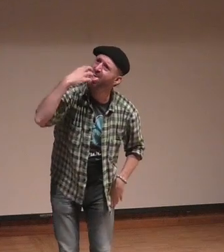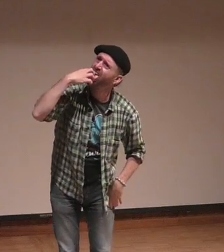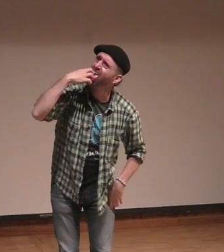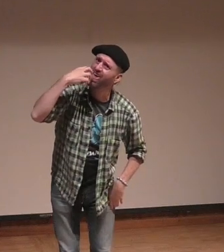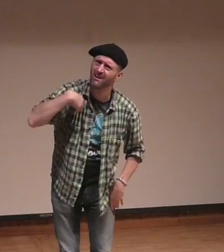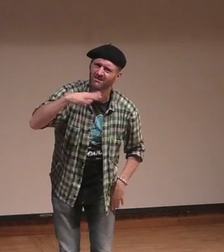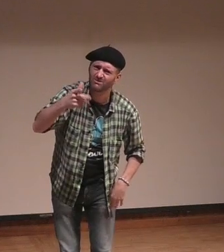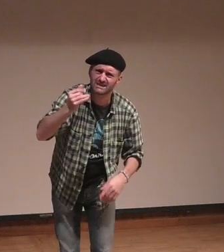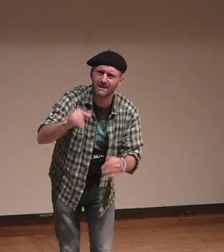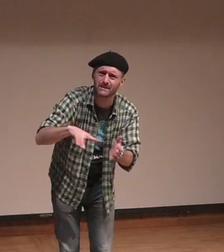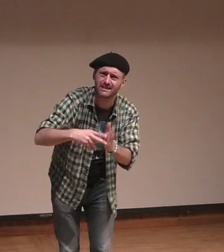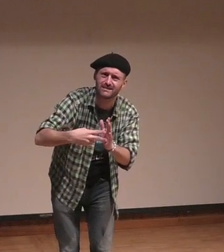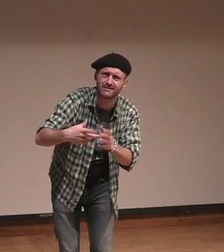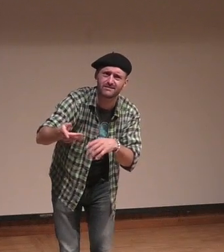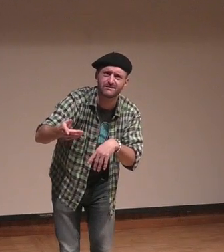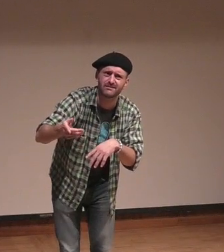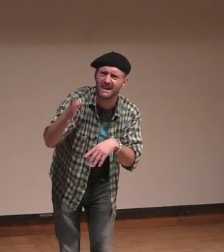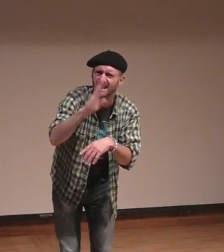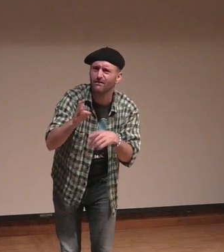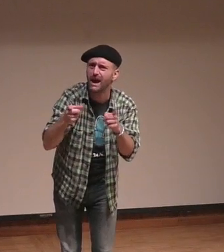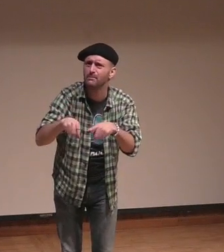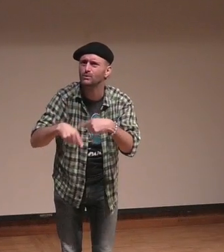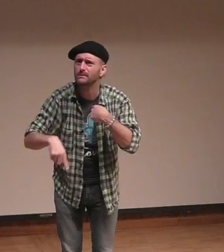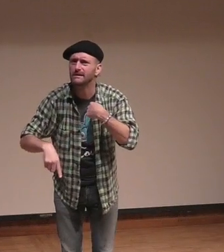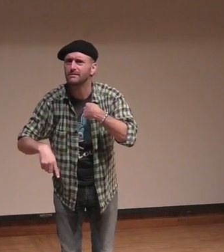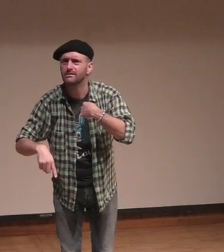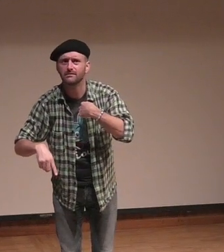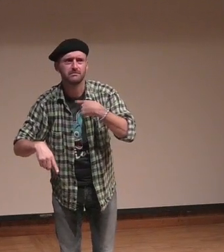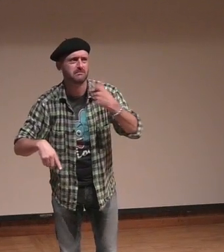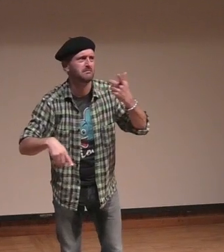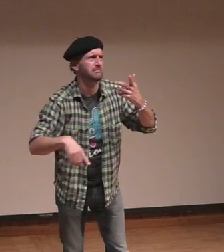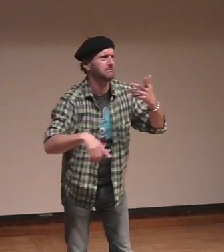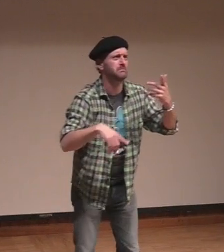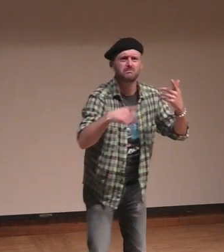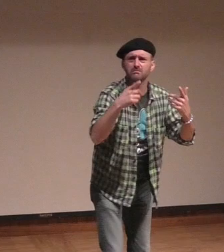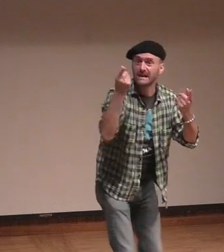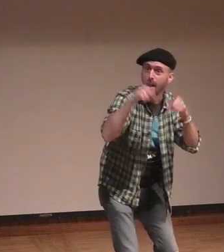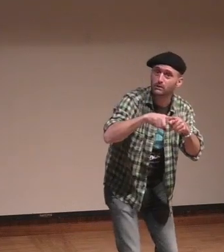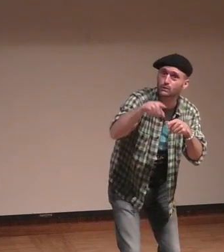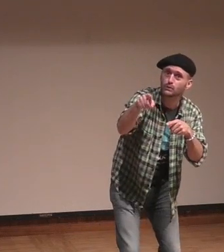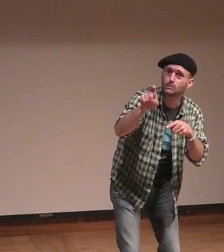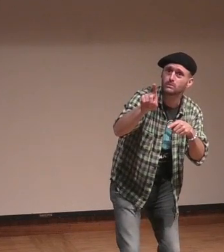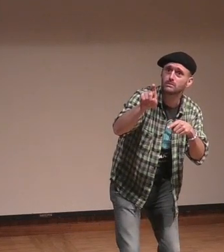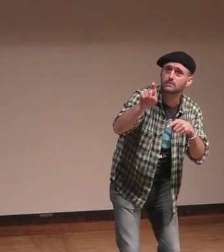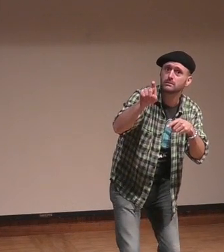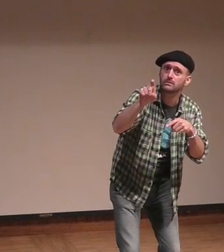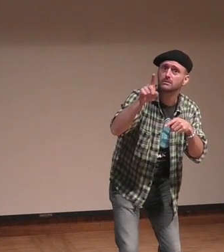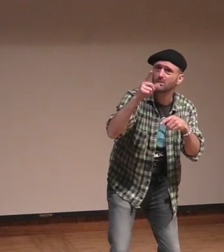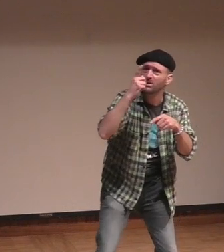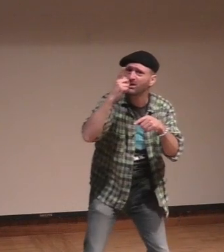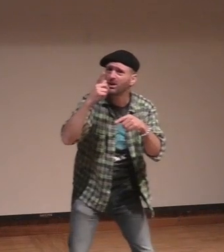I'd be like, what's this thing and what's it doing to your tongue? You know what I mean? That's never happened to me. Has it happened to you?